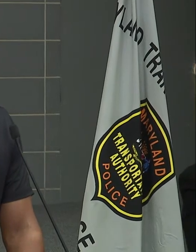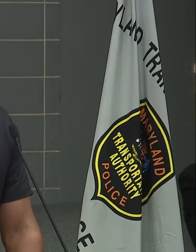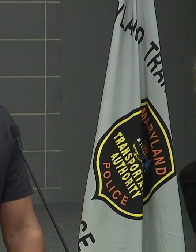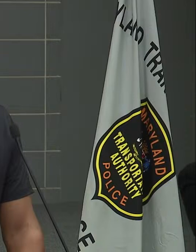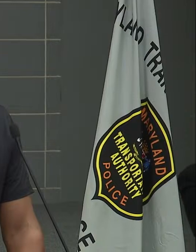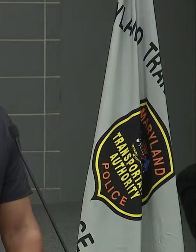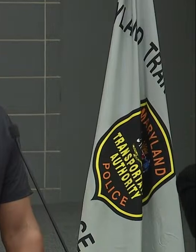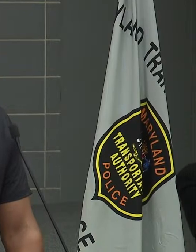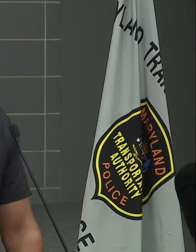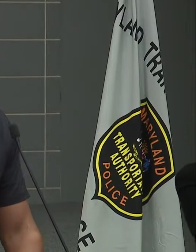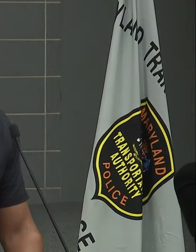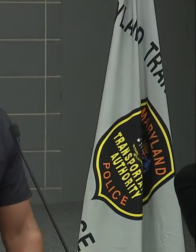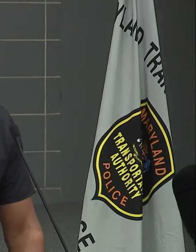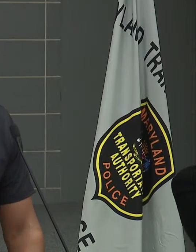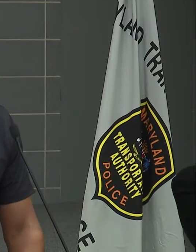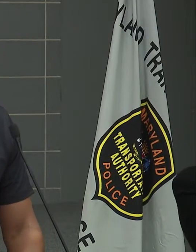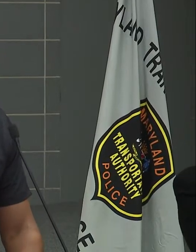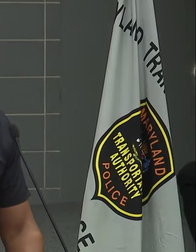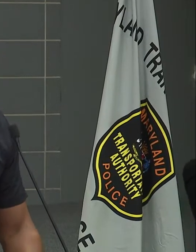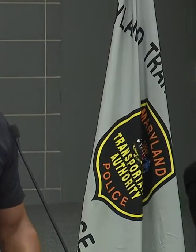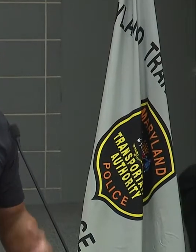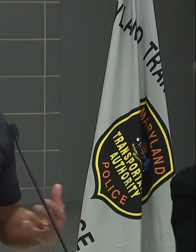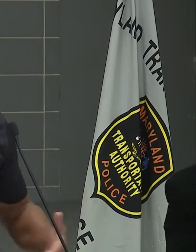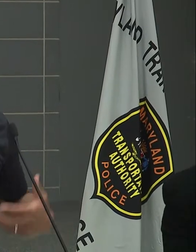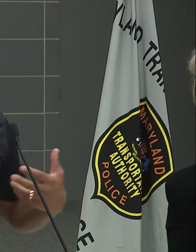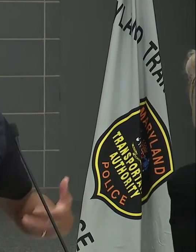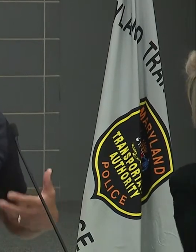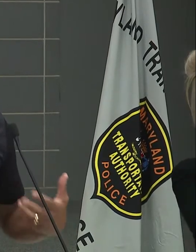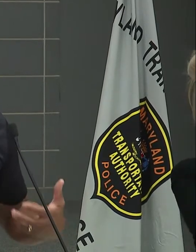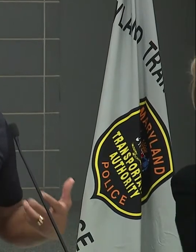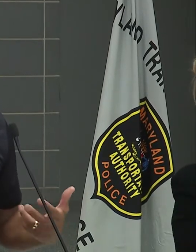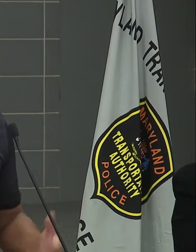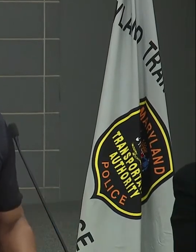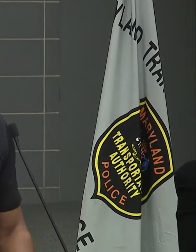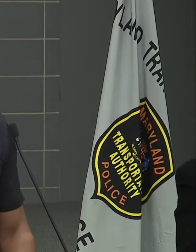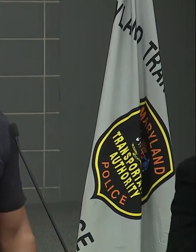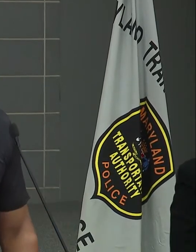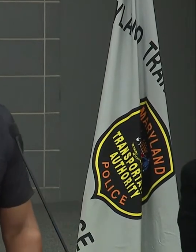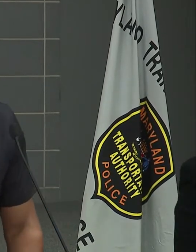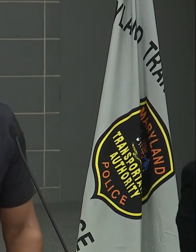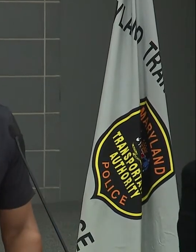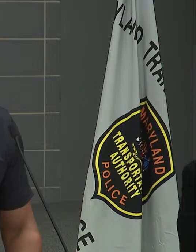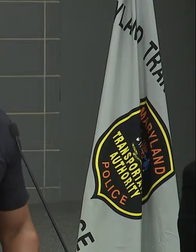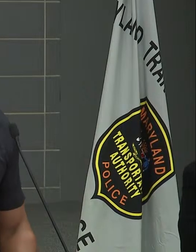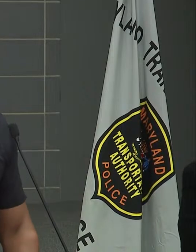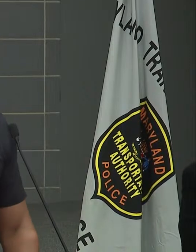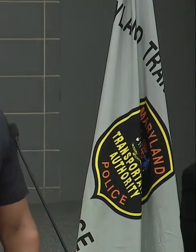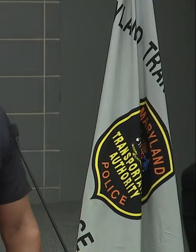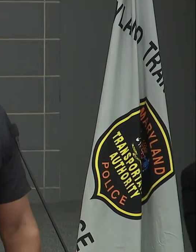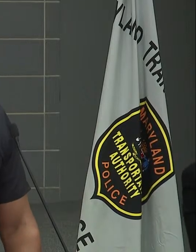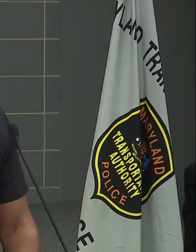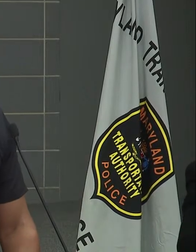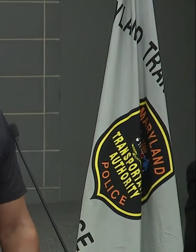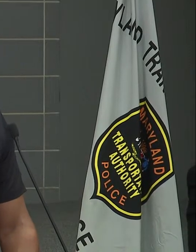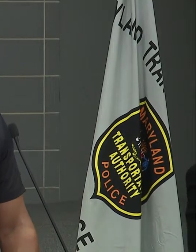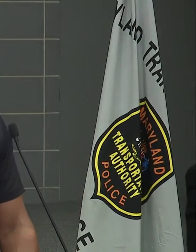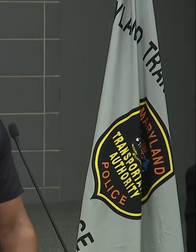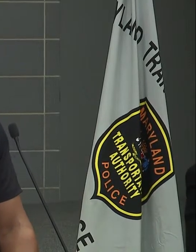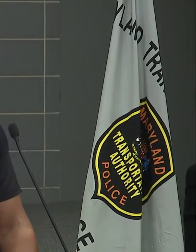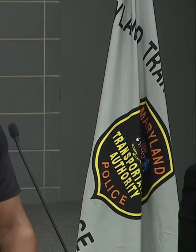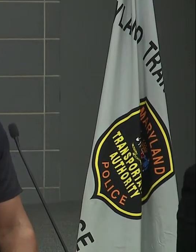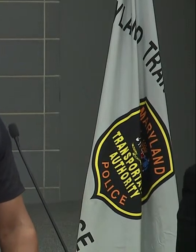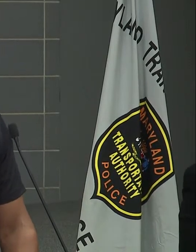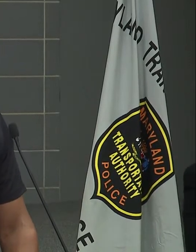accomplished. We've been encouraged that there has been a real level of momentum on Capitol Hill for that, and the Biden administration have just been